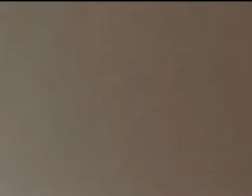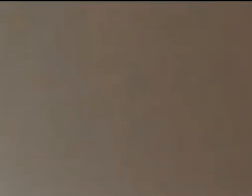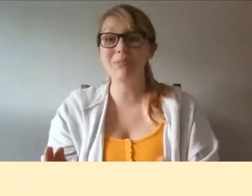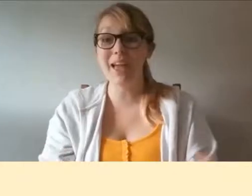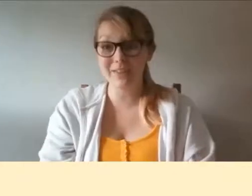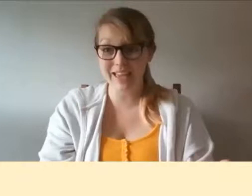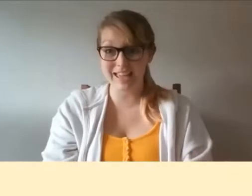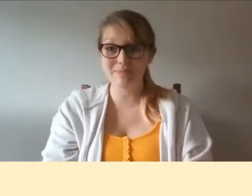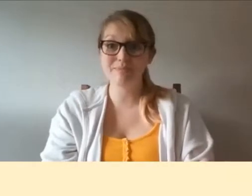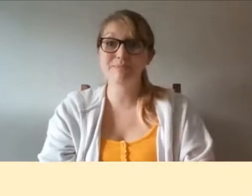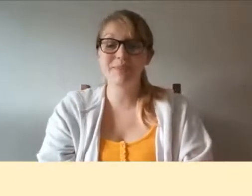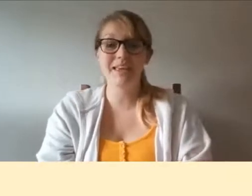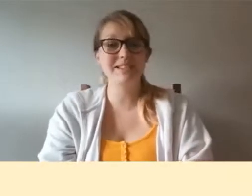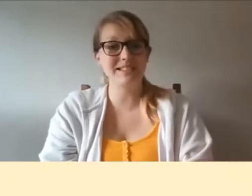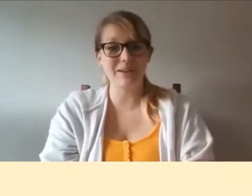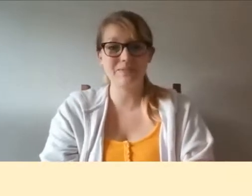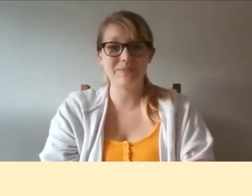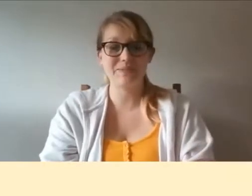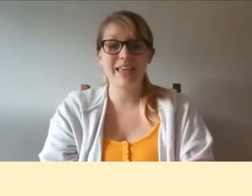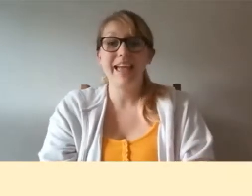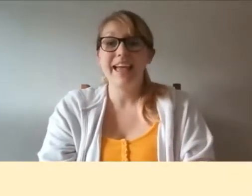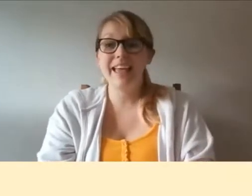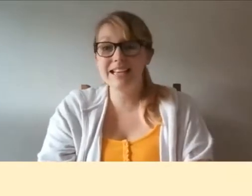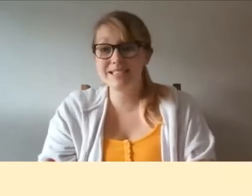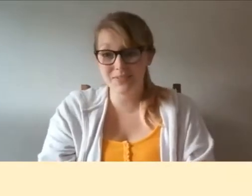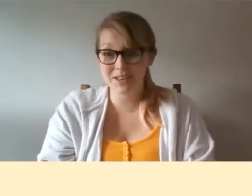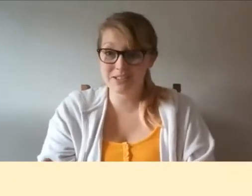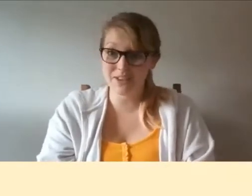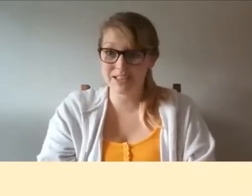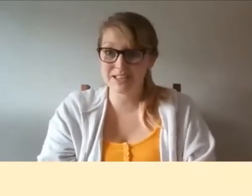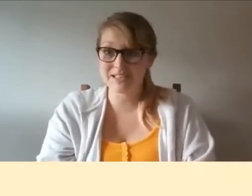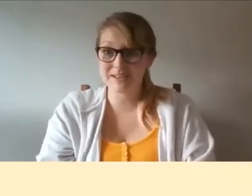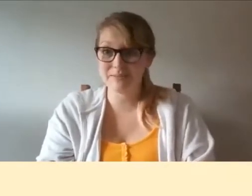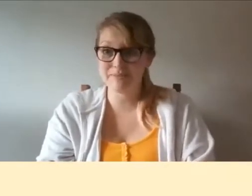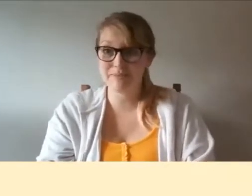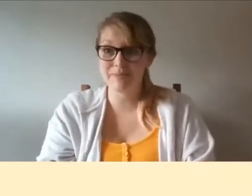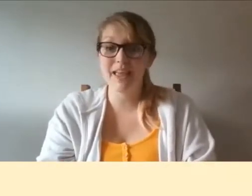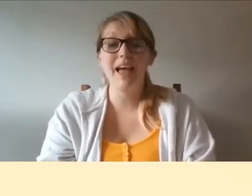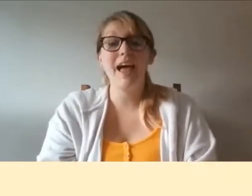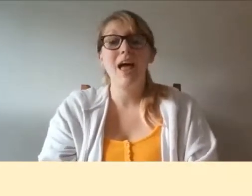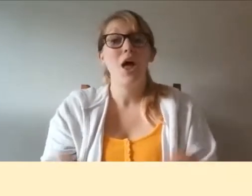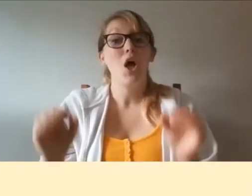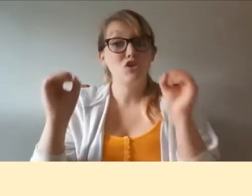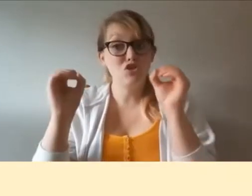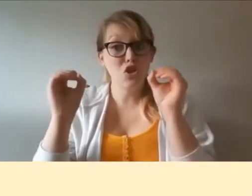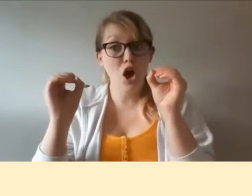verse. Okay, so here's the first verse.